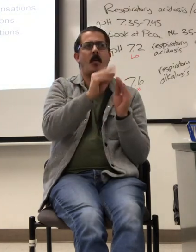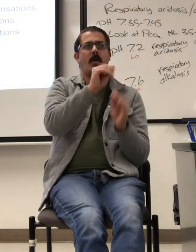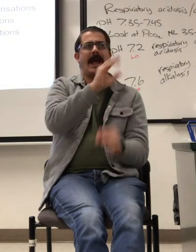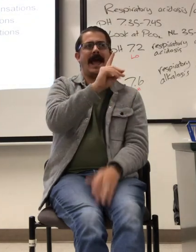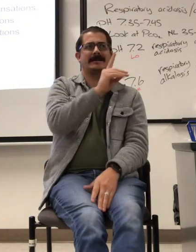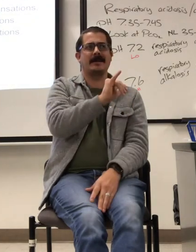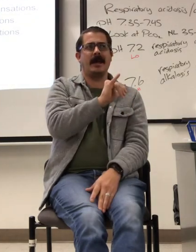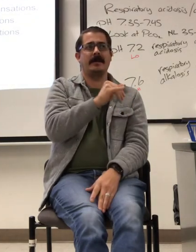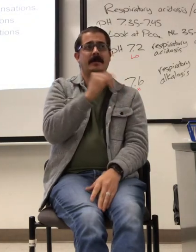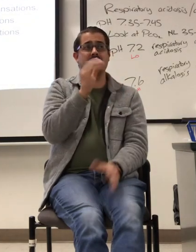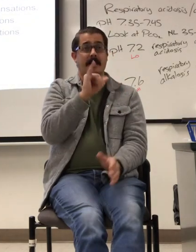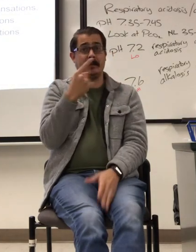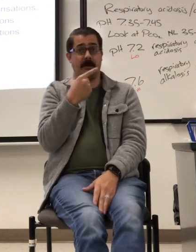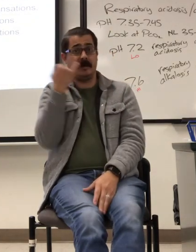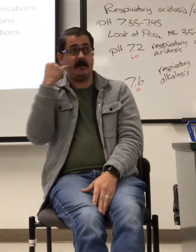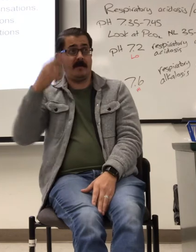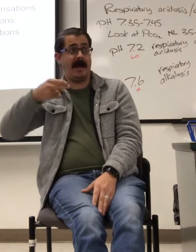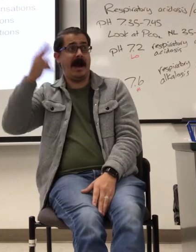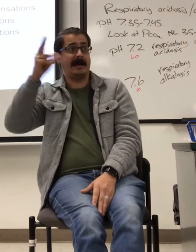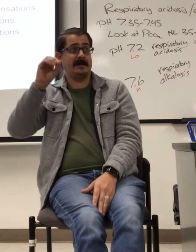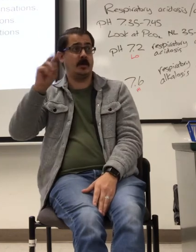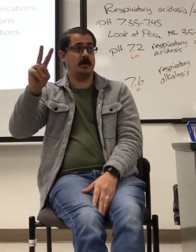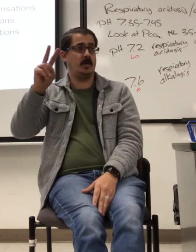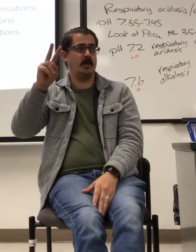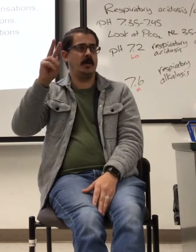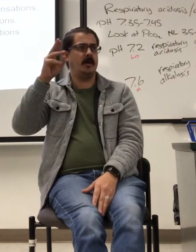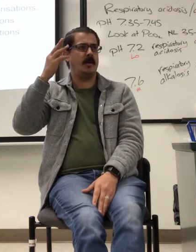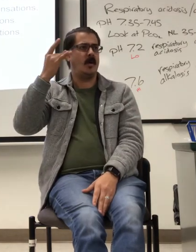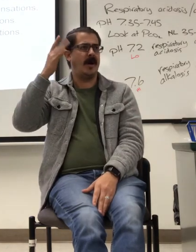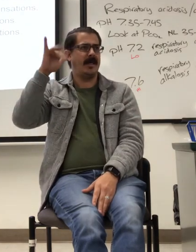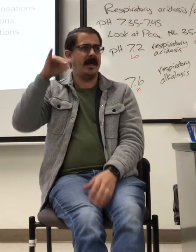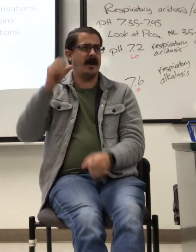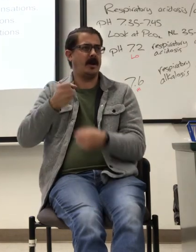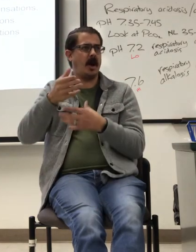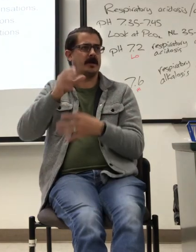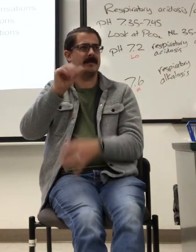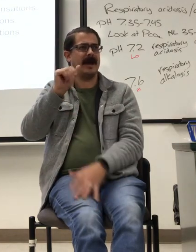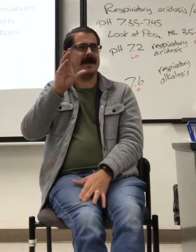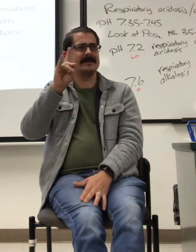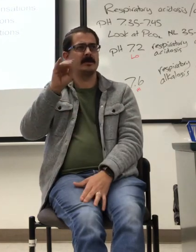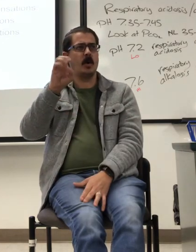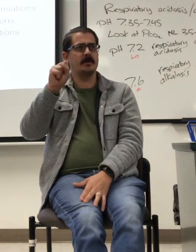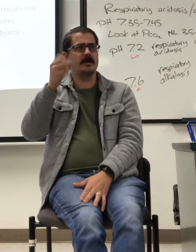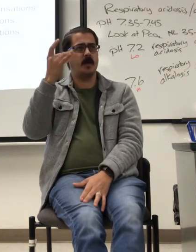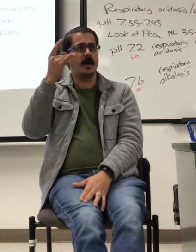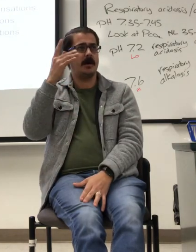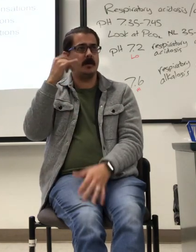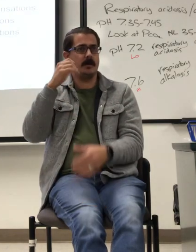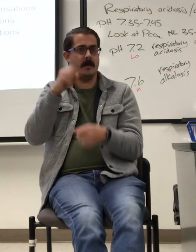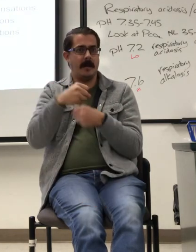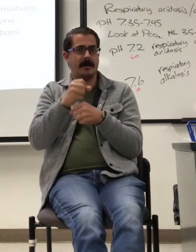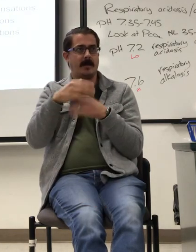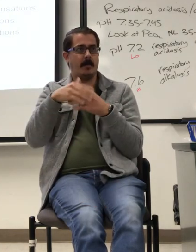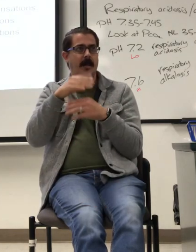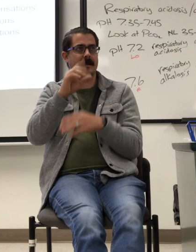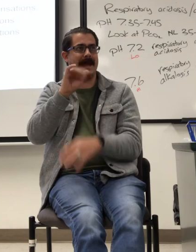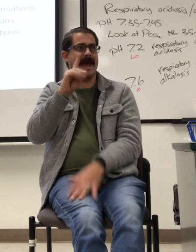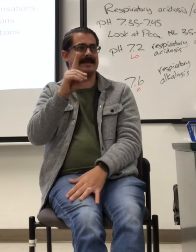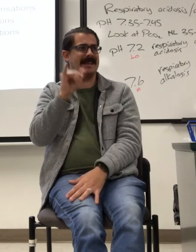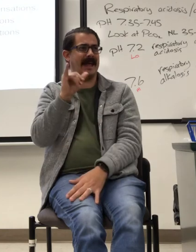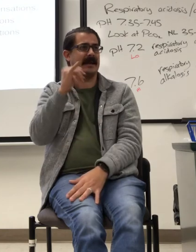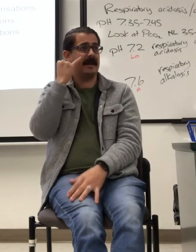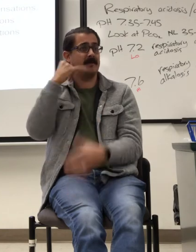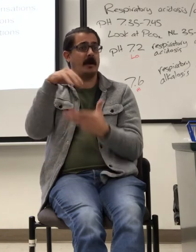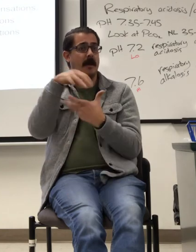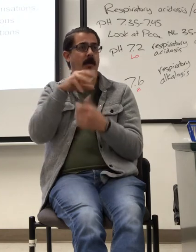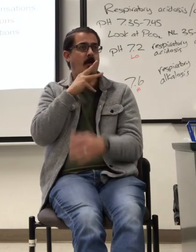over here. If you have high CO2, why is that a cause of acidosis? It acidifies the blood when it combines with water.